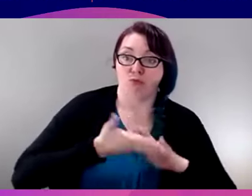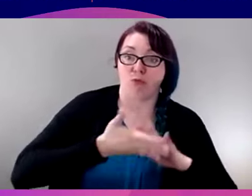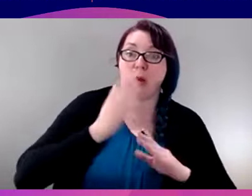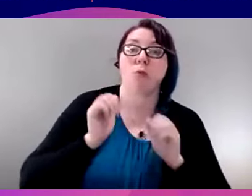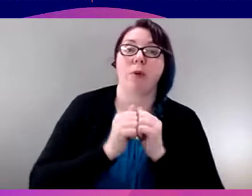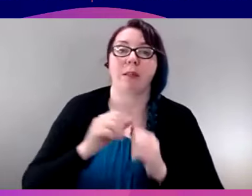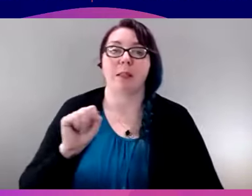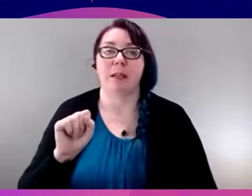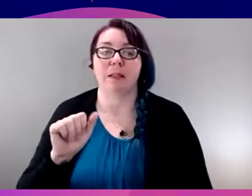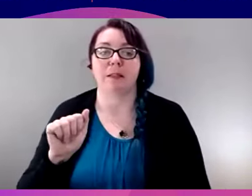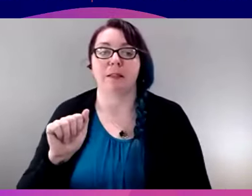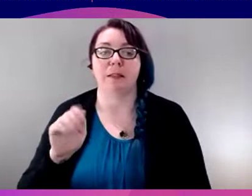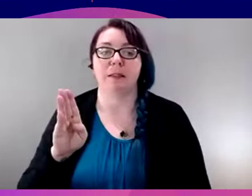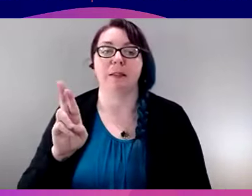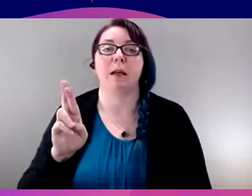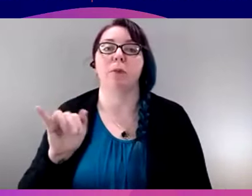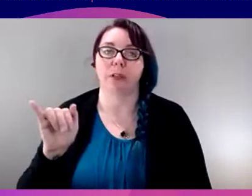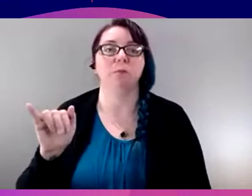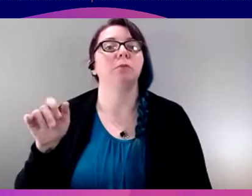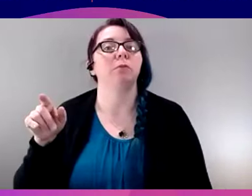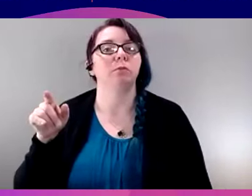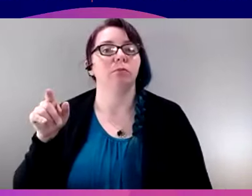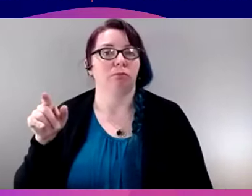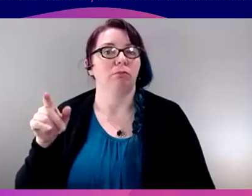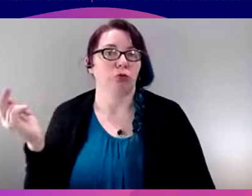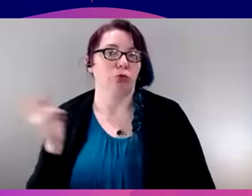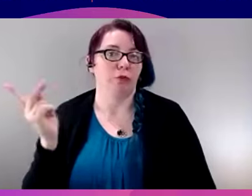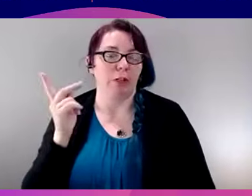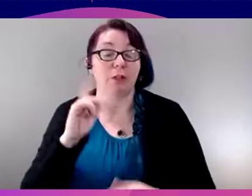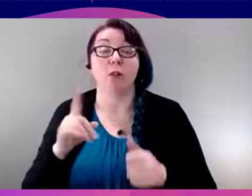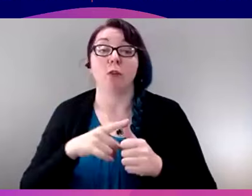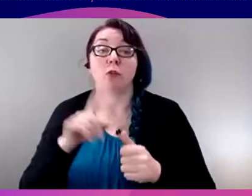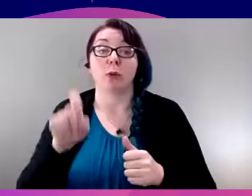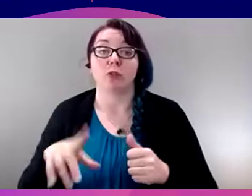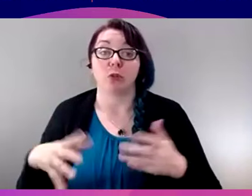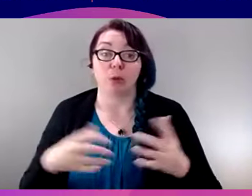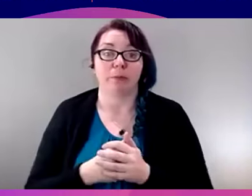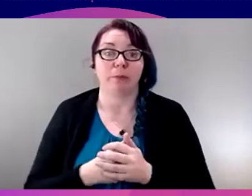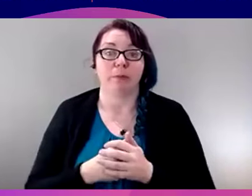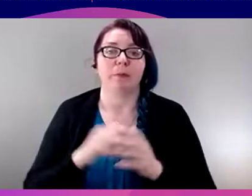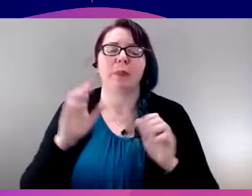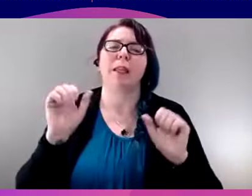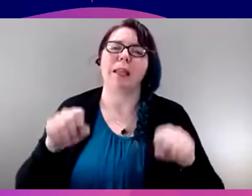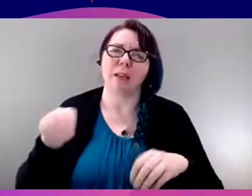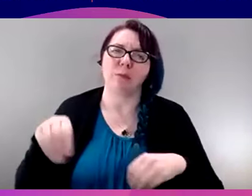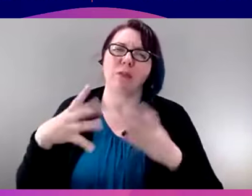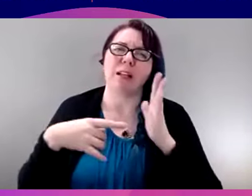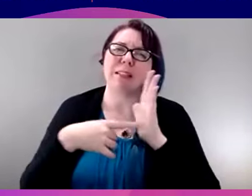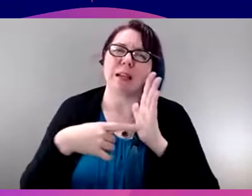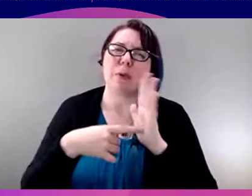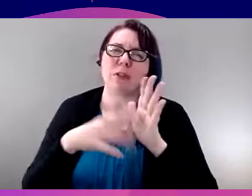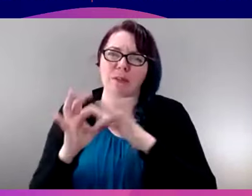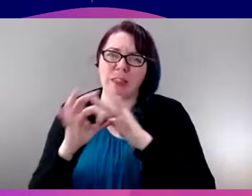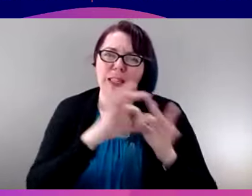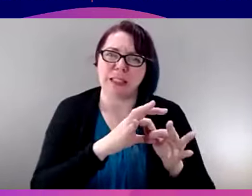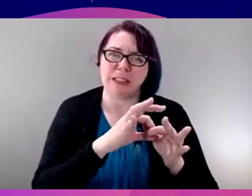Okay, and I'm going to start us off with a question. Someone asked, would you be able to provide examples of the link between violence against animals and violence